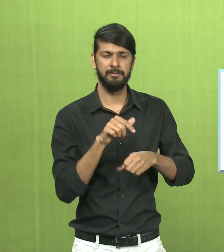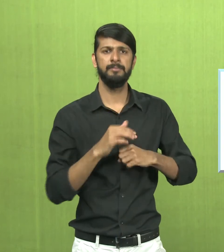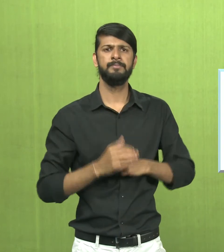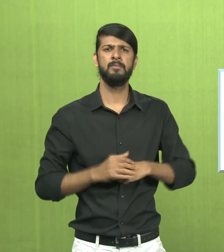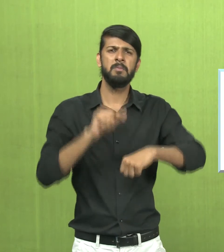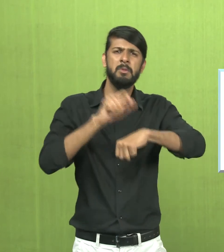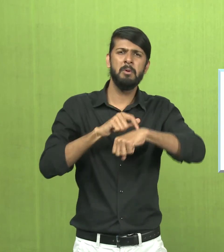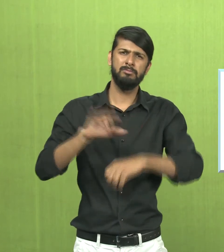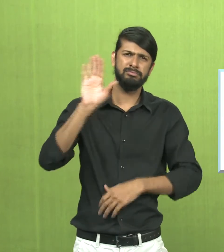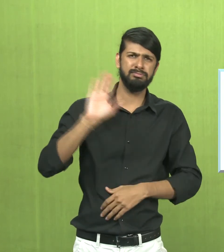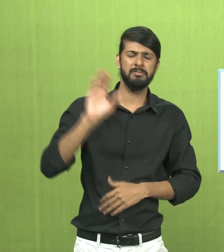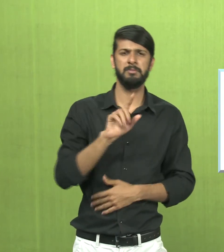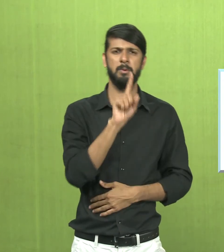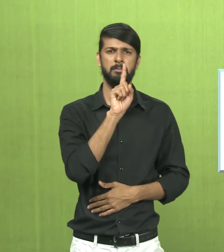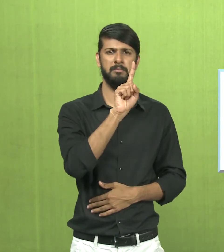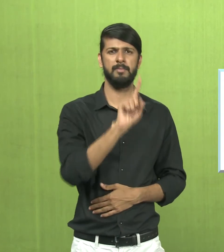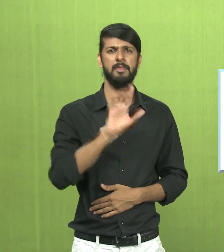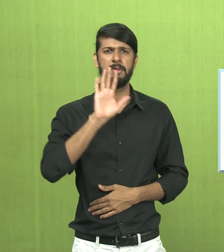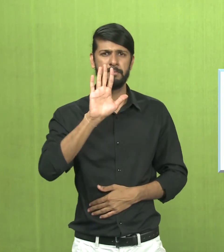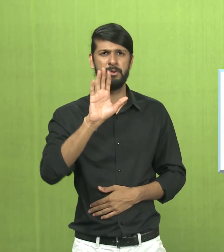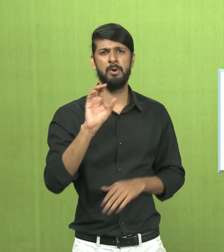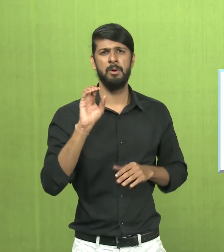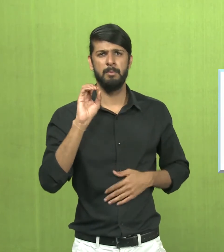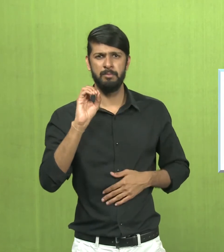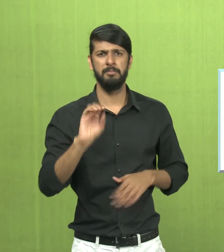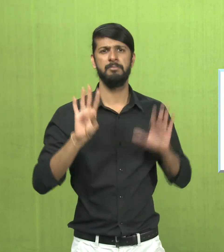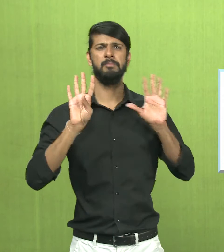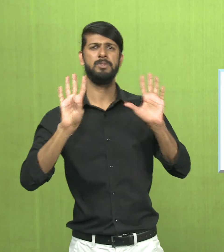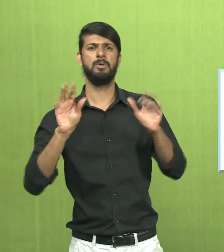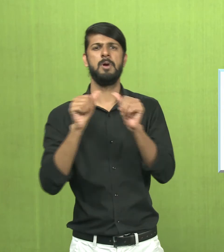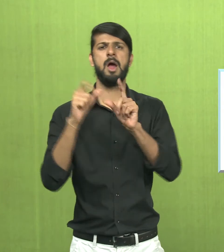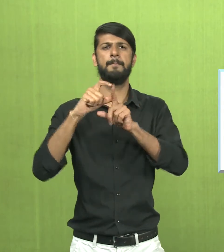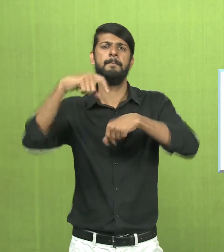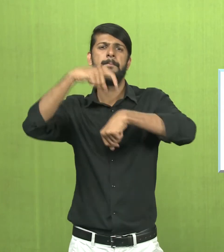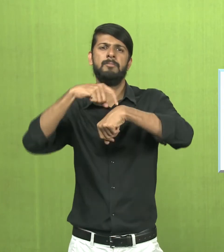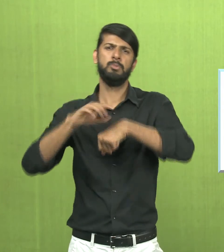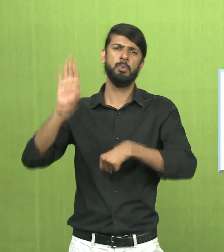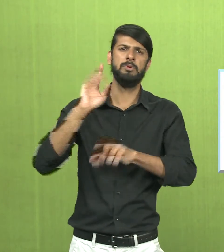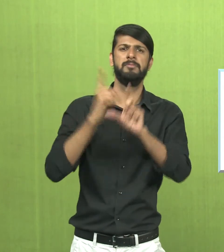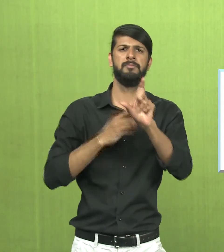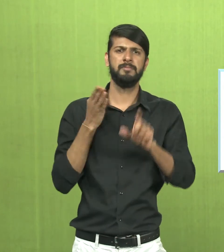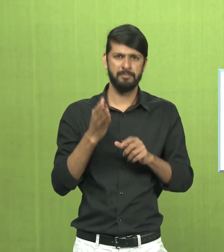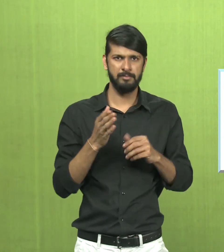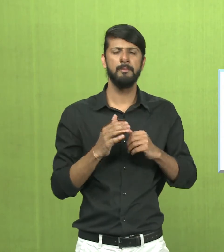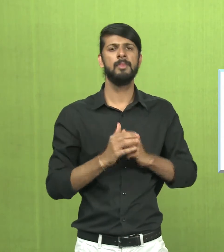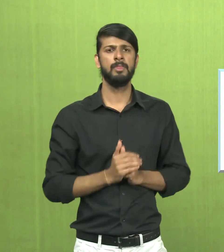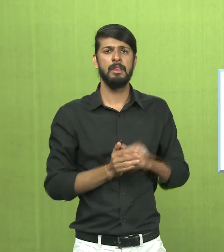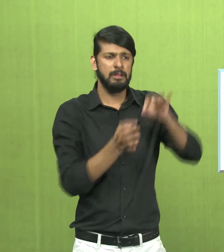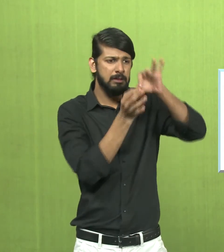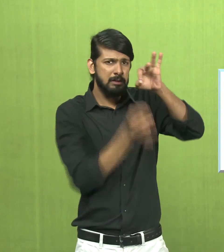plastered and then the painting was done. The date of this painting is 1509 CE.